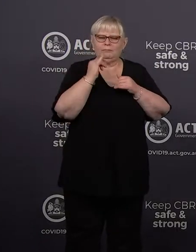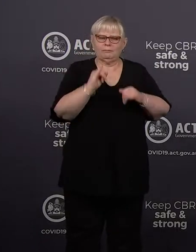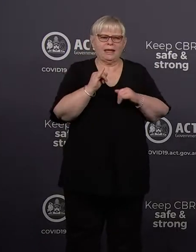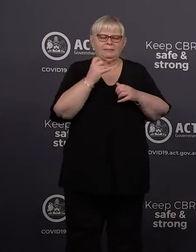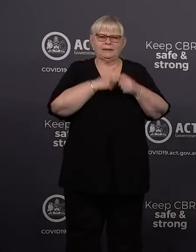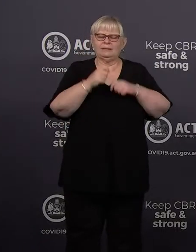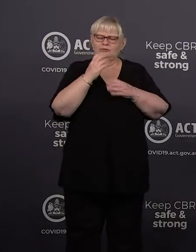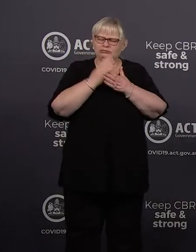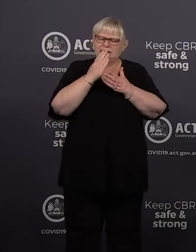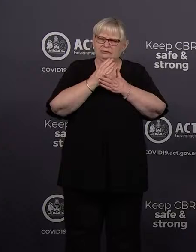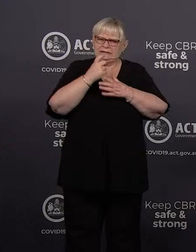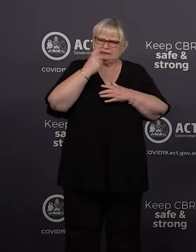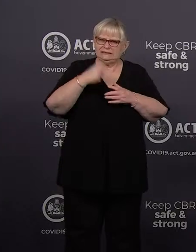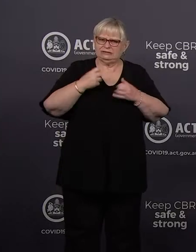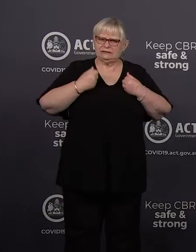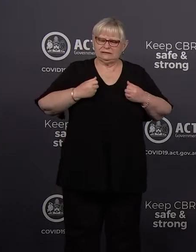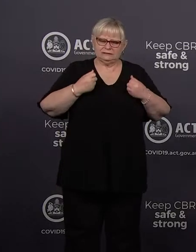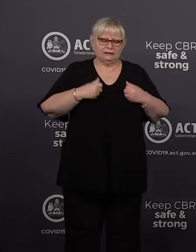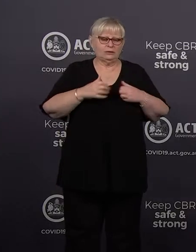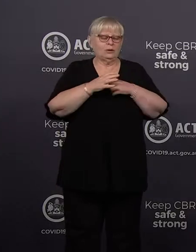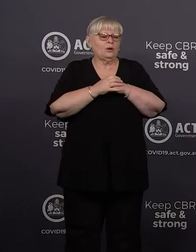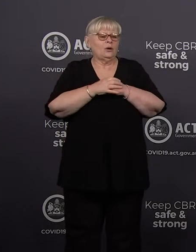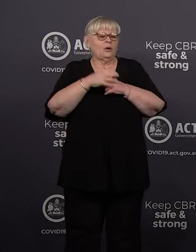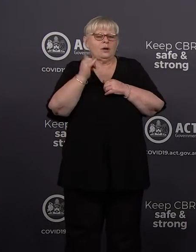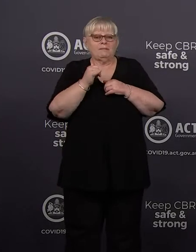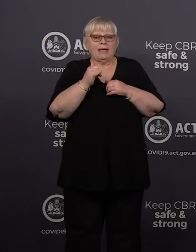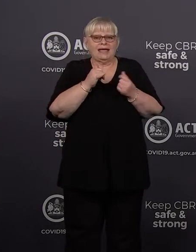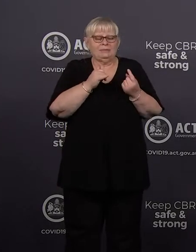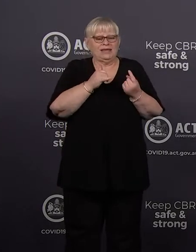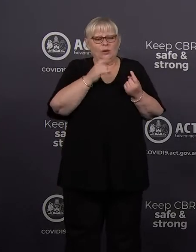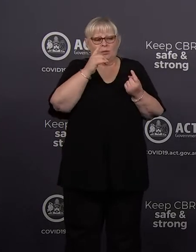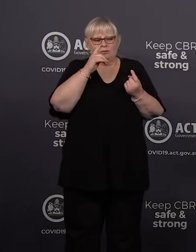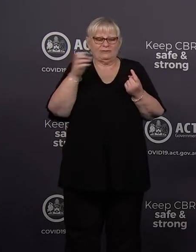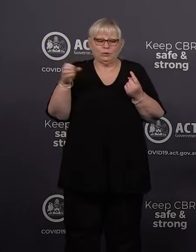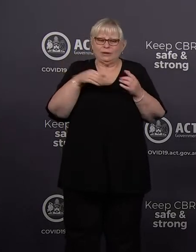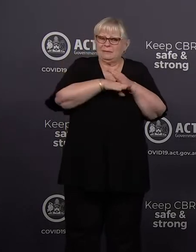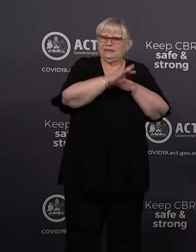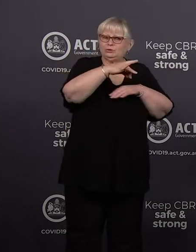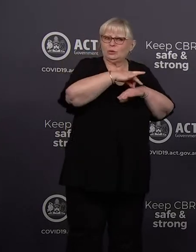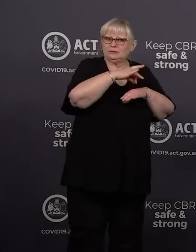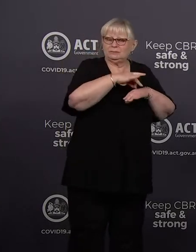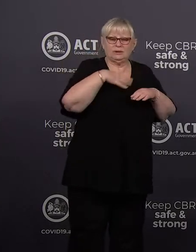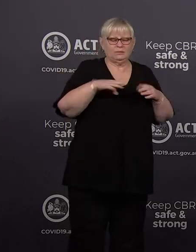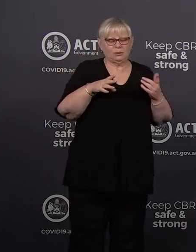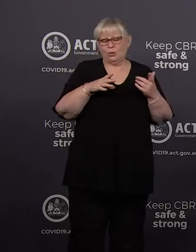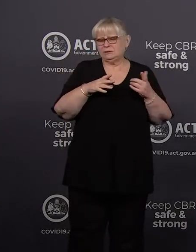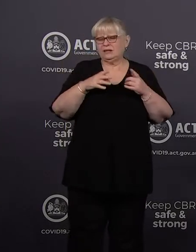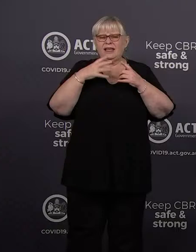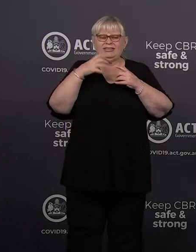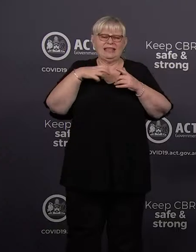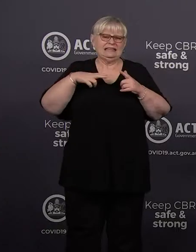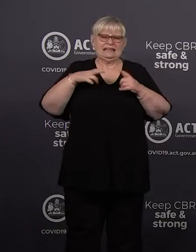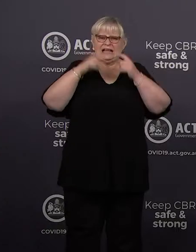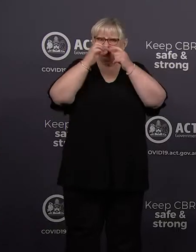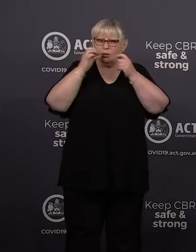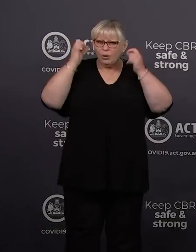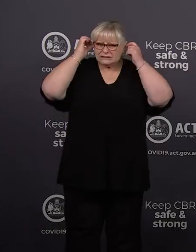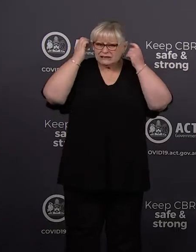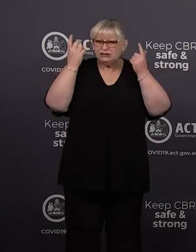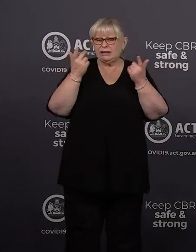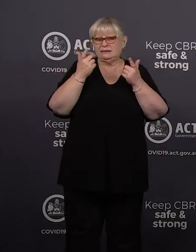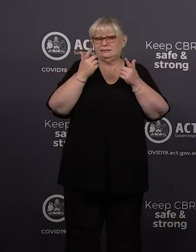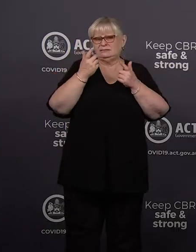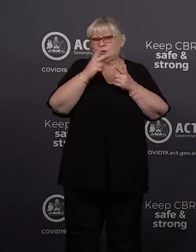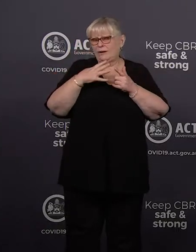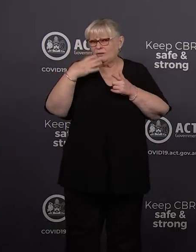about they might be requiring medication that we can't give to someone at home, or they may be requiring oxygen 24 hours, which we can't give at home. So there's a